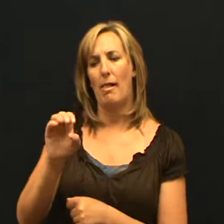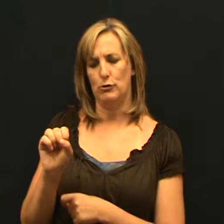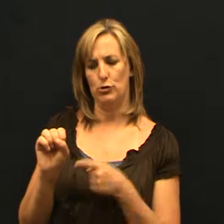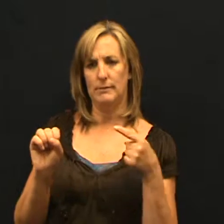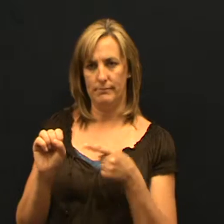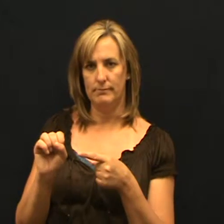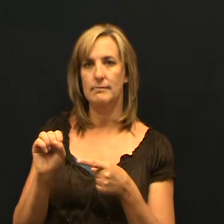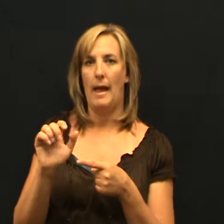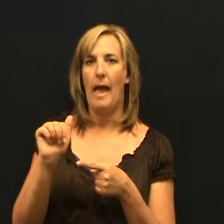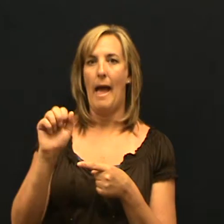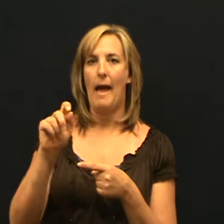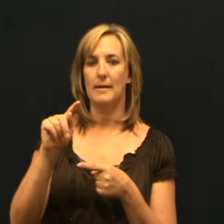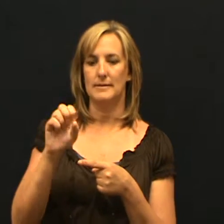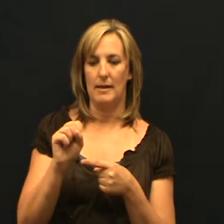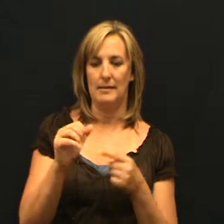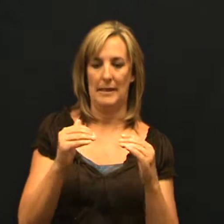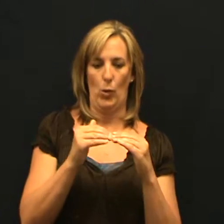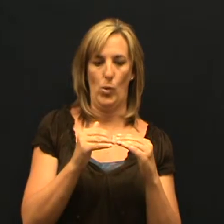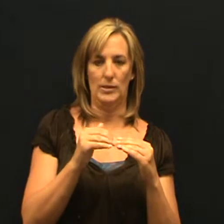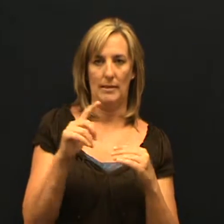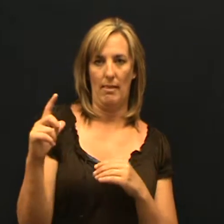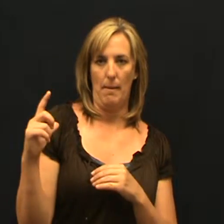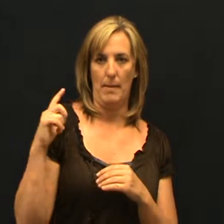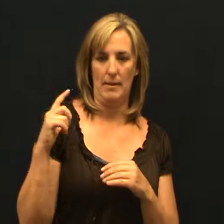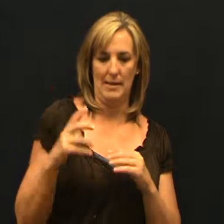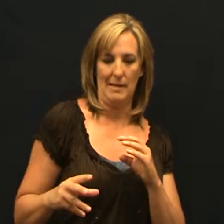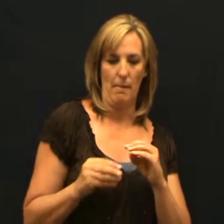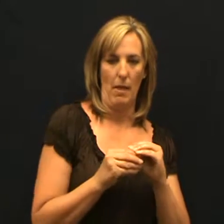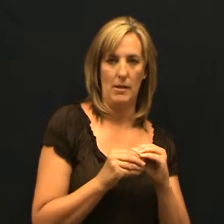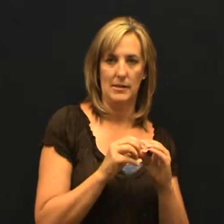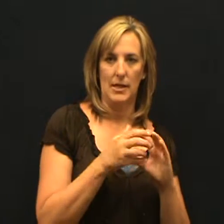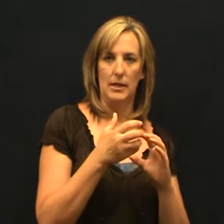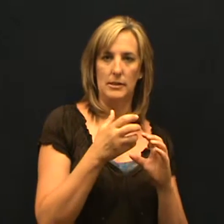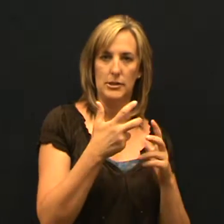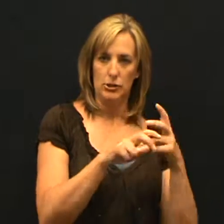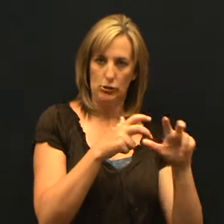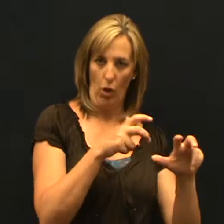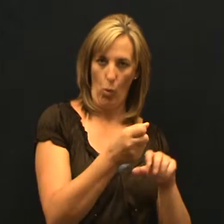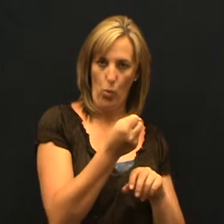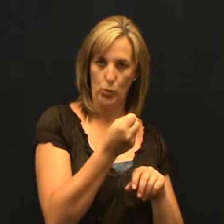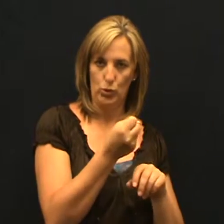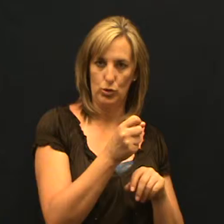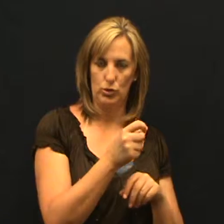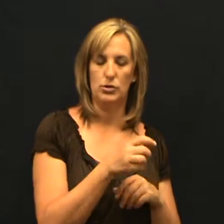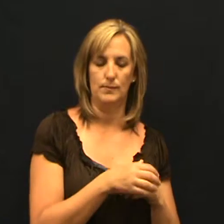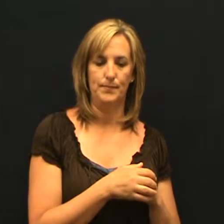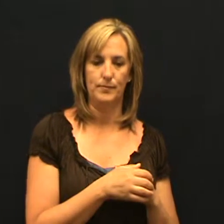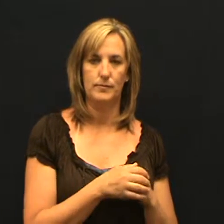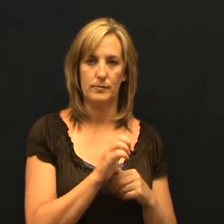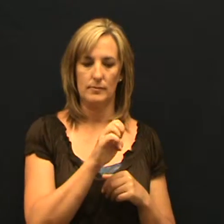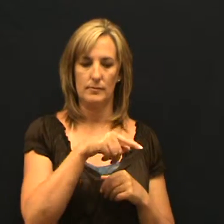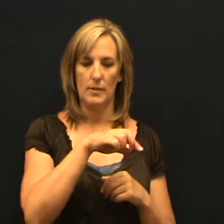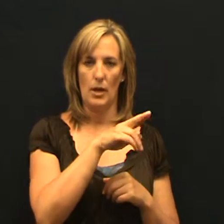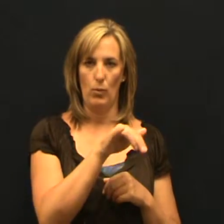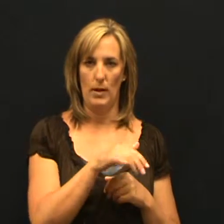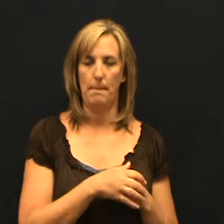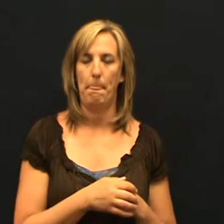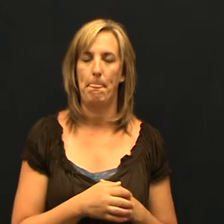plus stockholders' equity. Also, think about what we're trying to do with the statement of cash flows. I mentioned earlier that what we're really doing